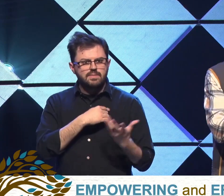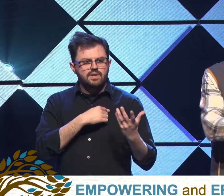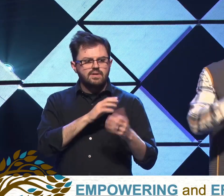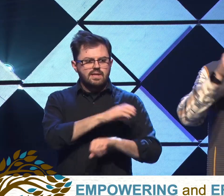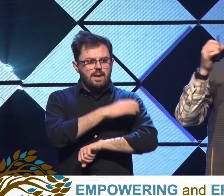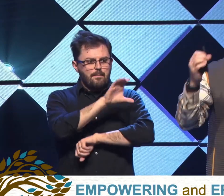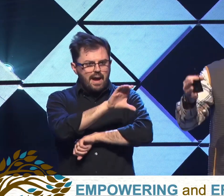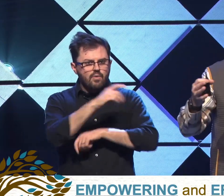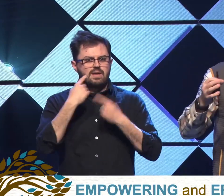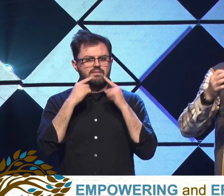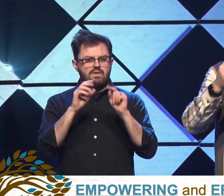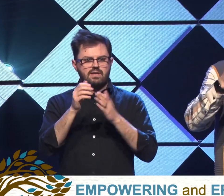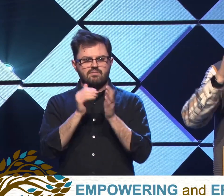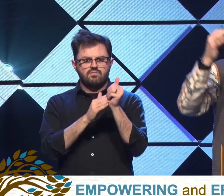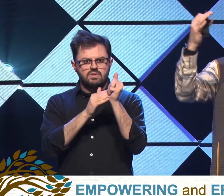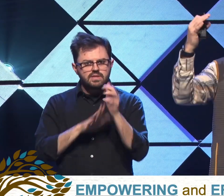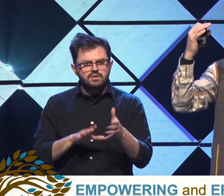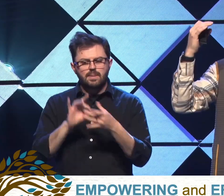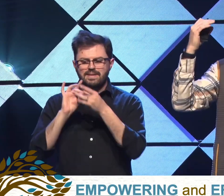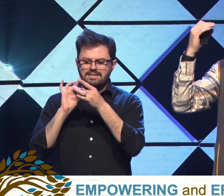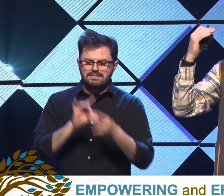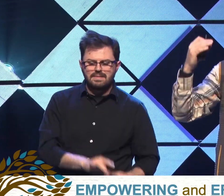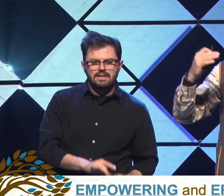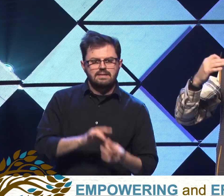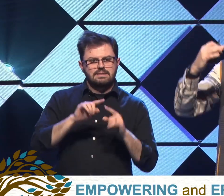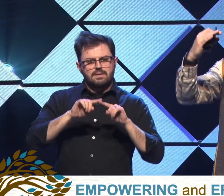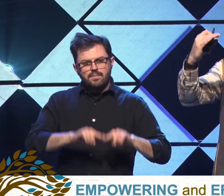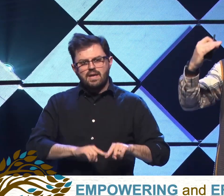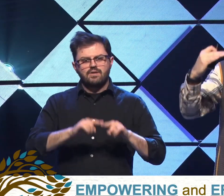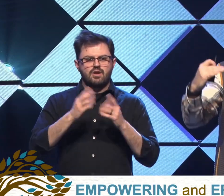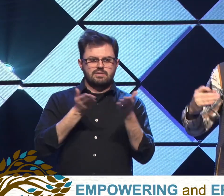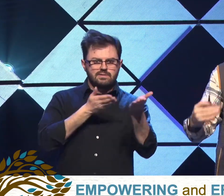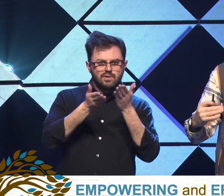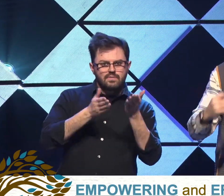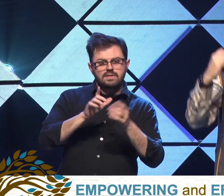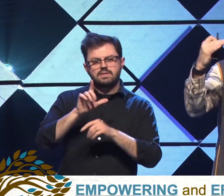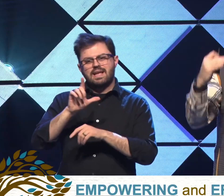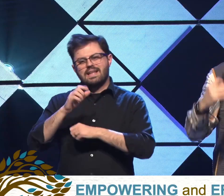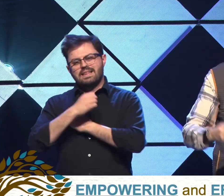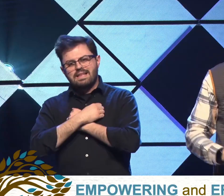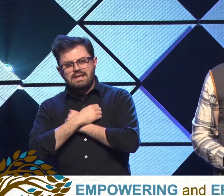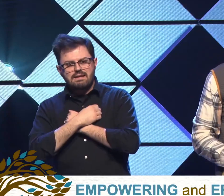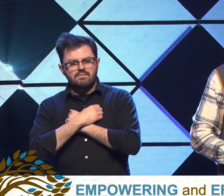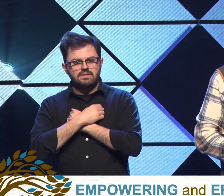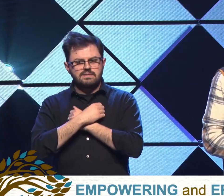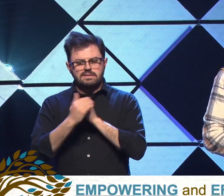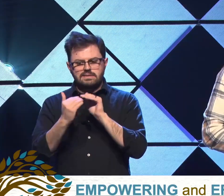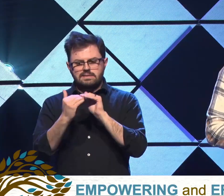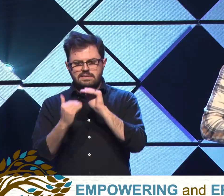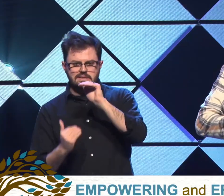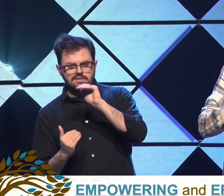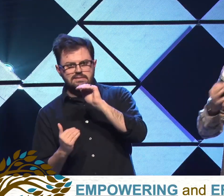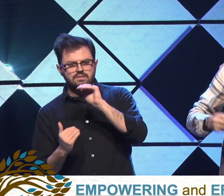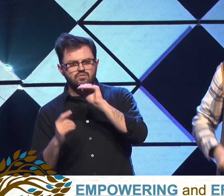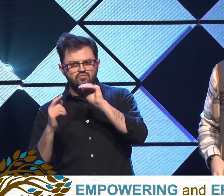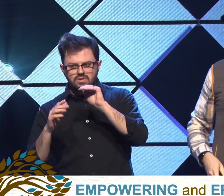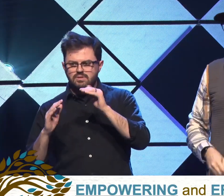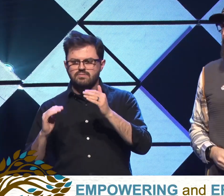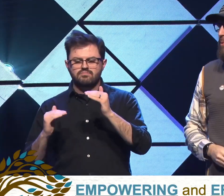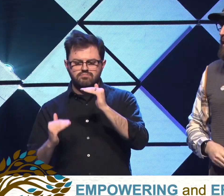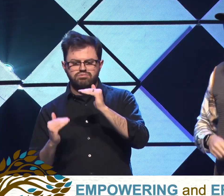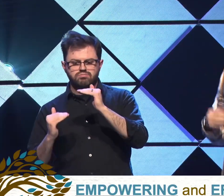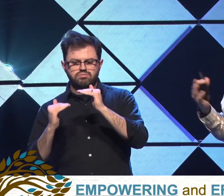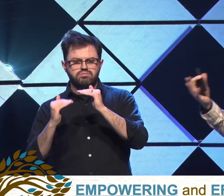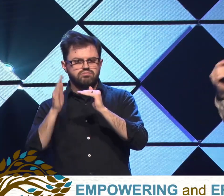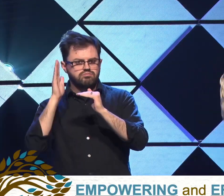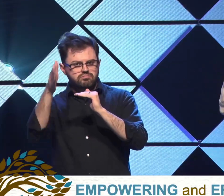built on service and love, injustice, it will decrease no matter what it is. So today, as we wrap